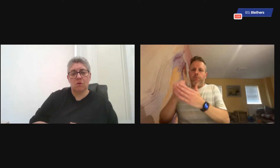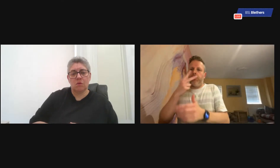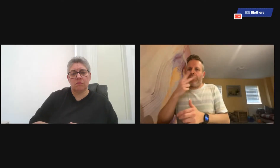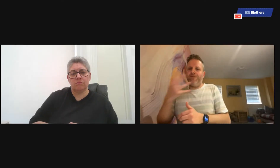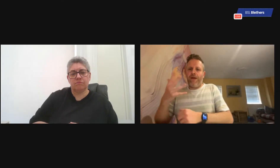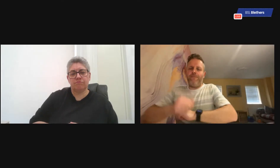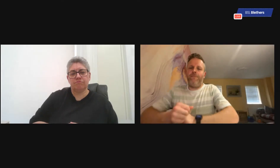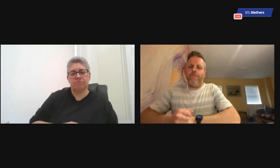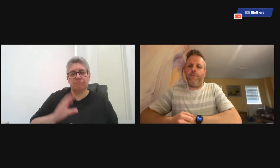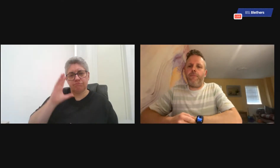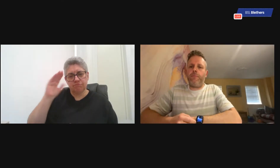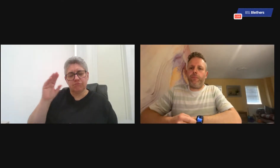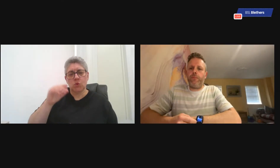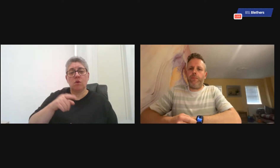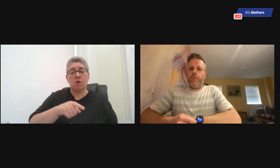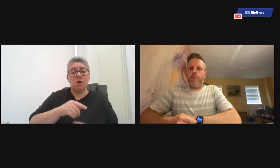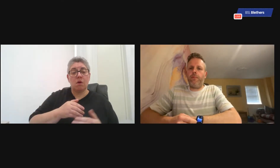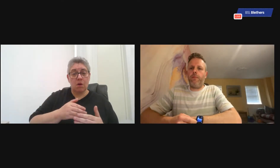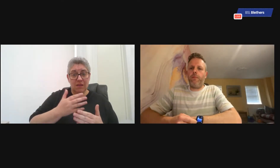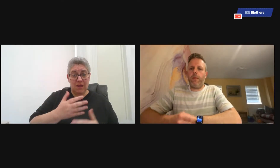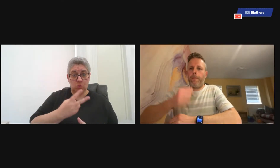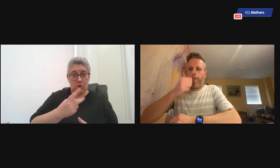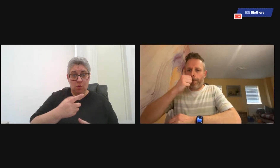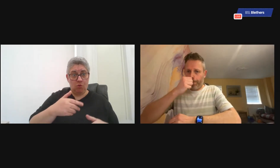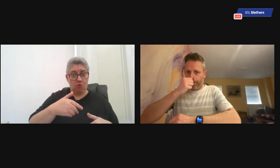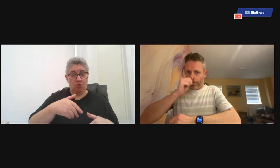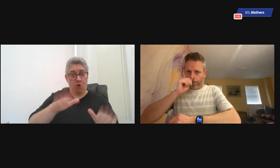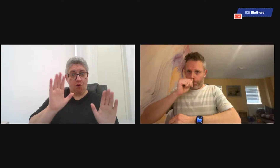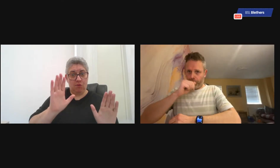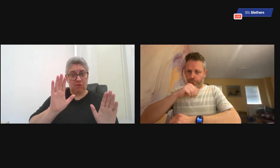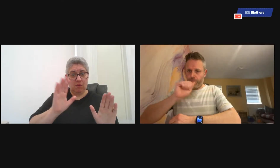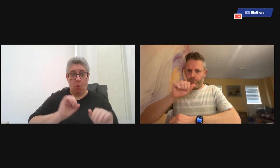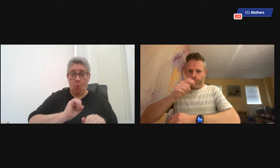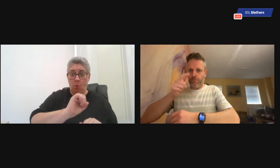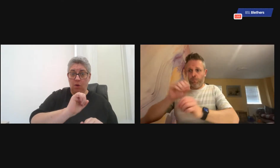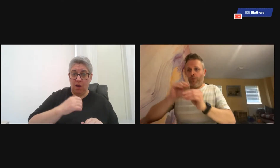they might say, right, okay, they can stay until they're 21 or older.